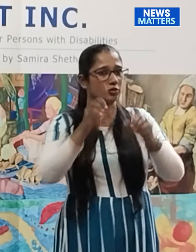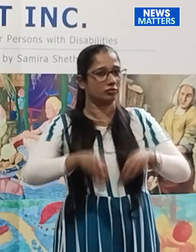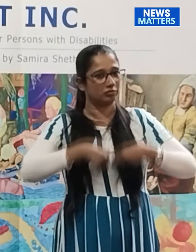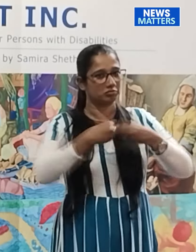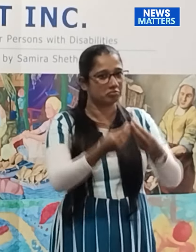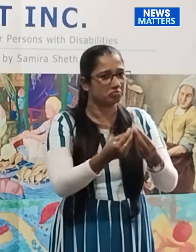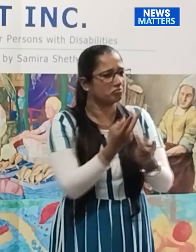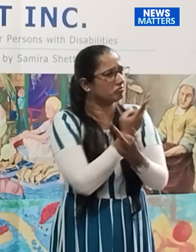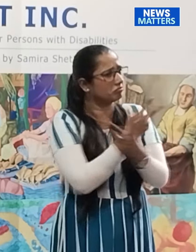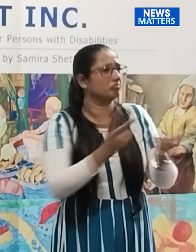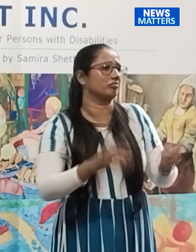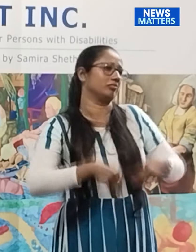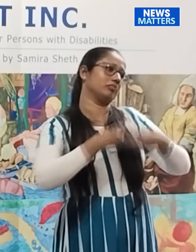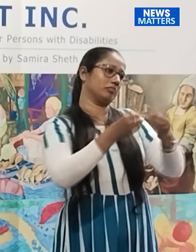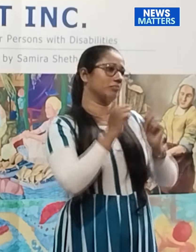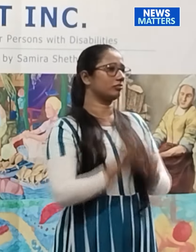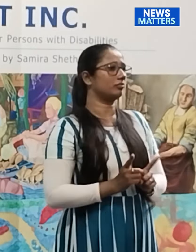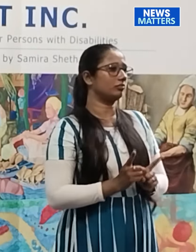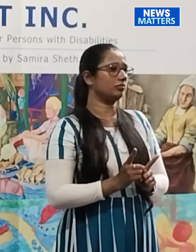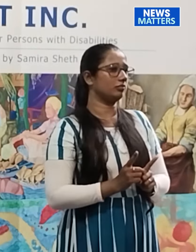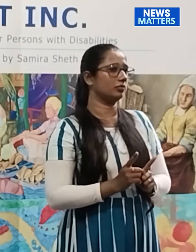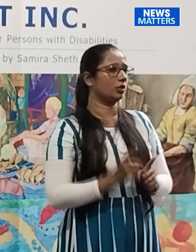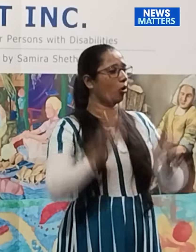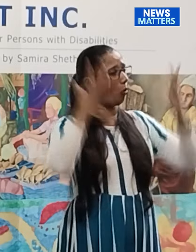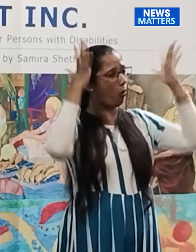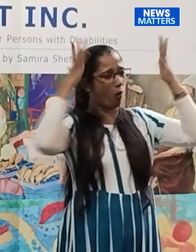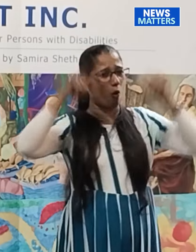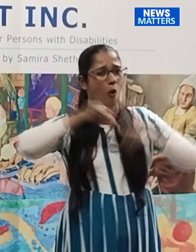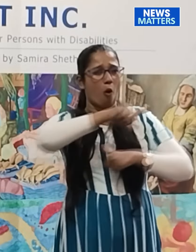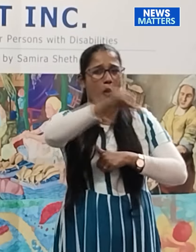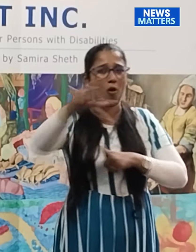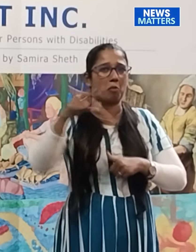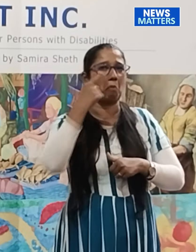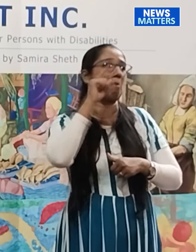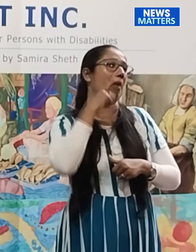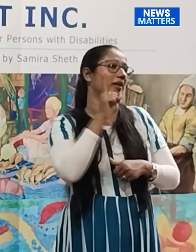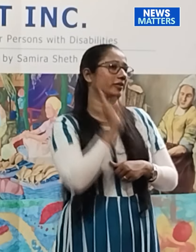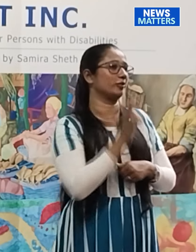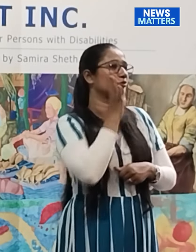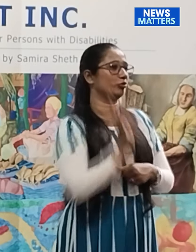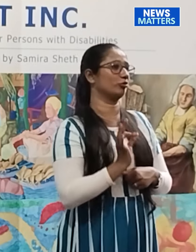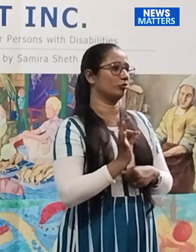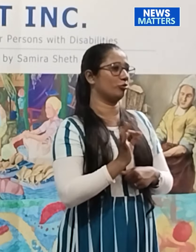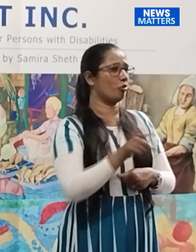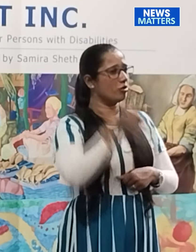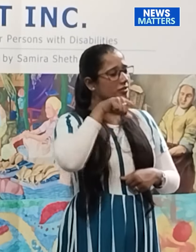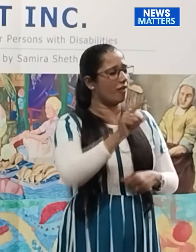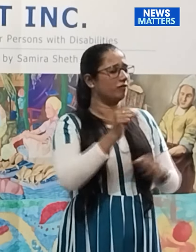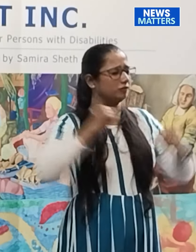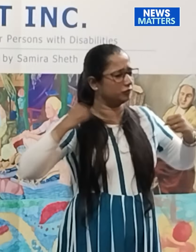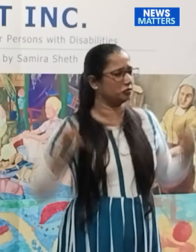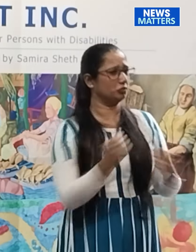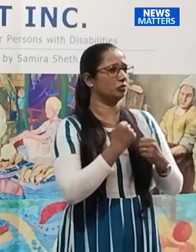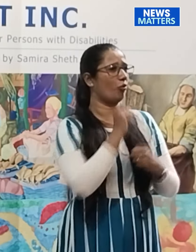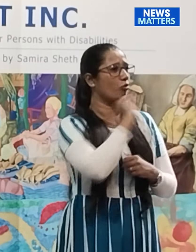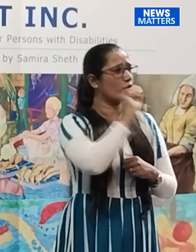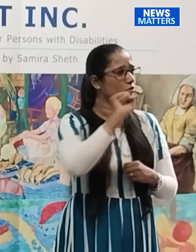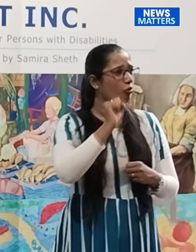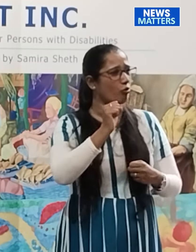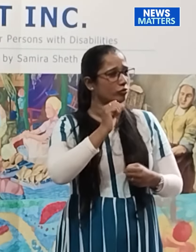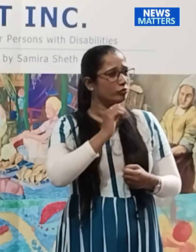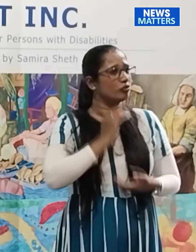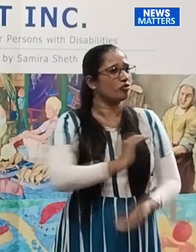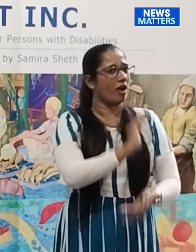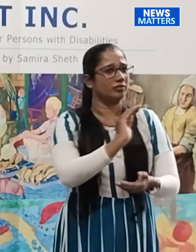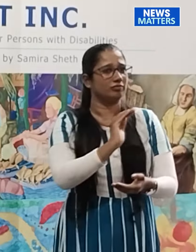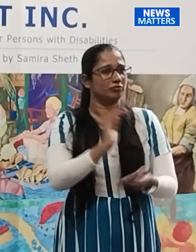halls. I don't take much of your time. Once again, congratulations to all those parents who are taking good interest in the creativity of